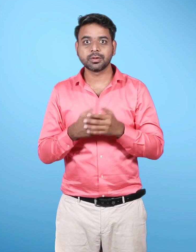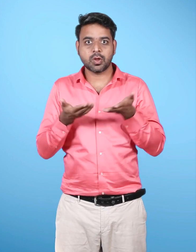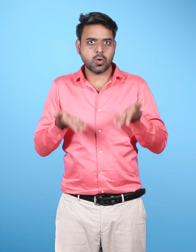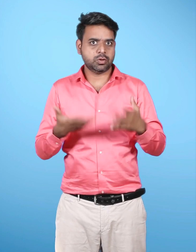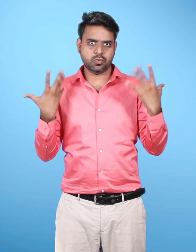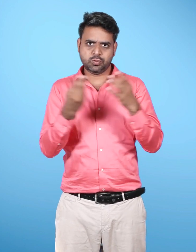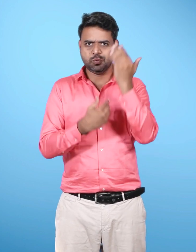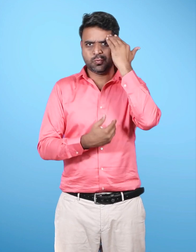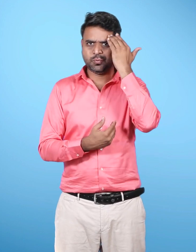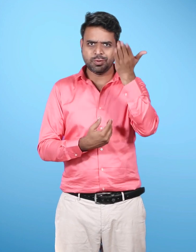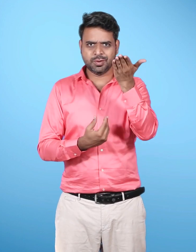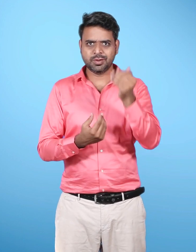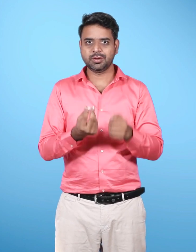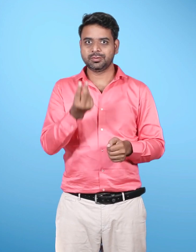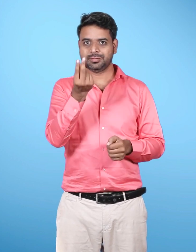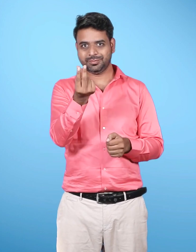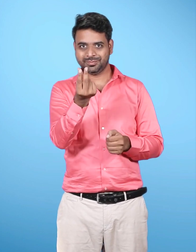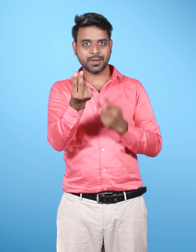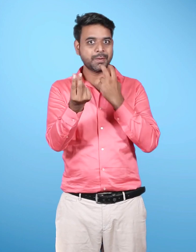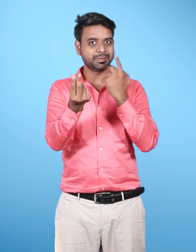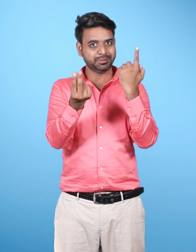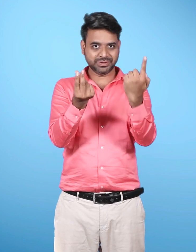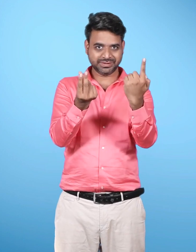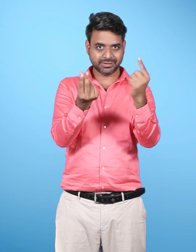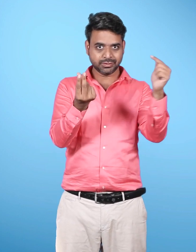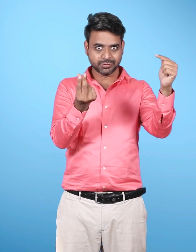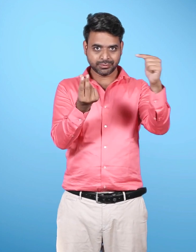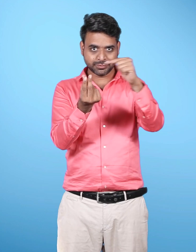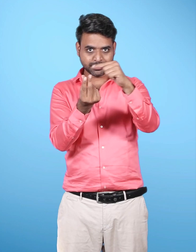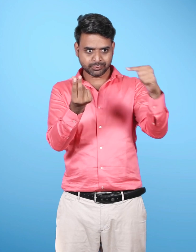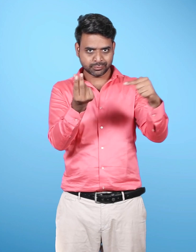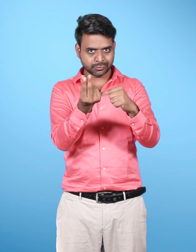Now we know how to make a bulb light up using an electric cell.